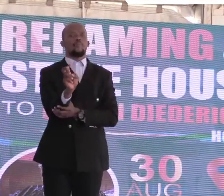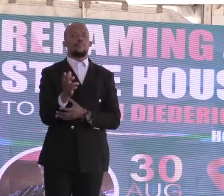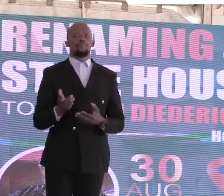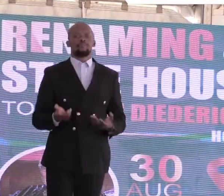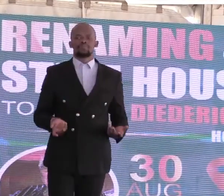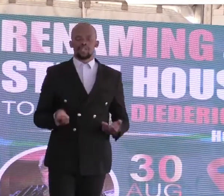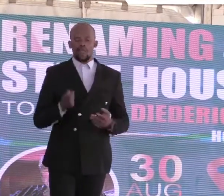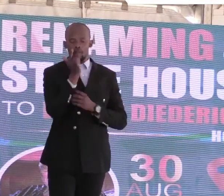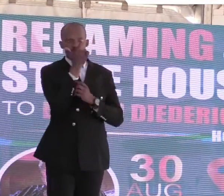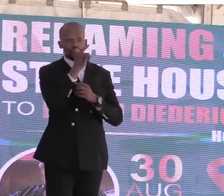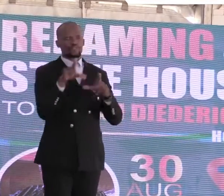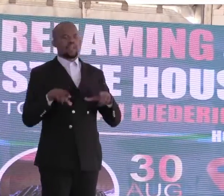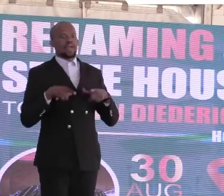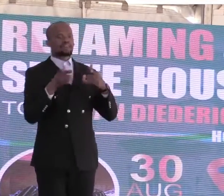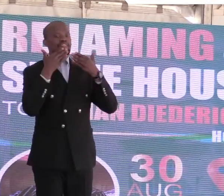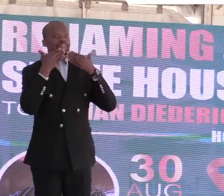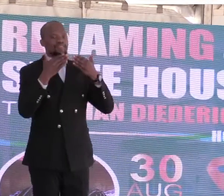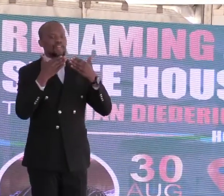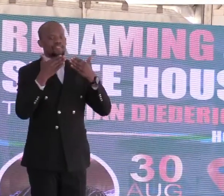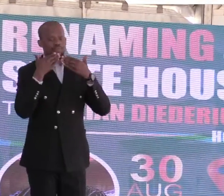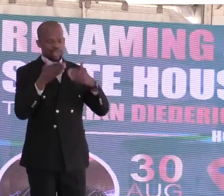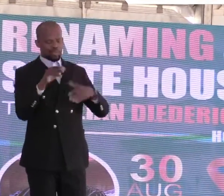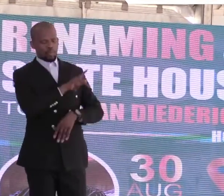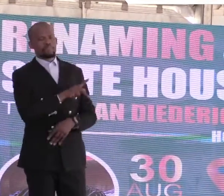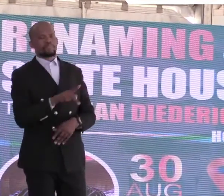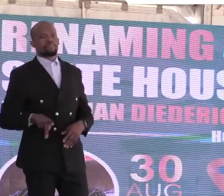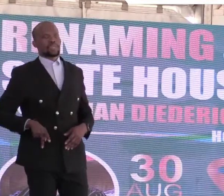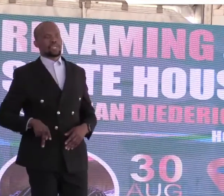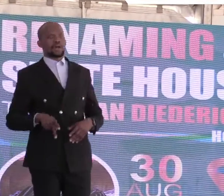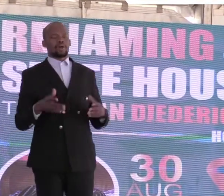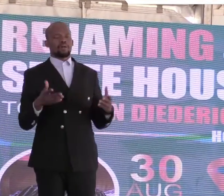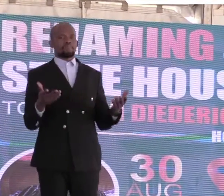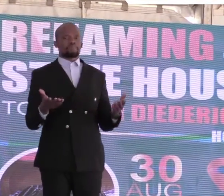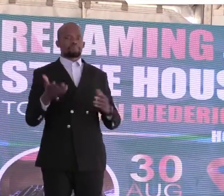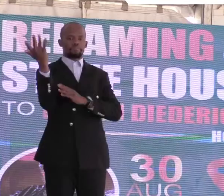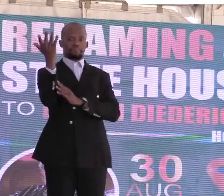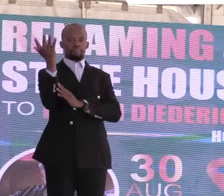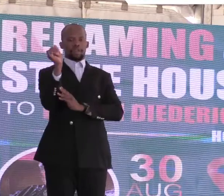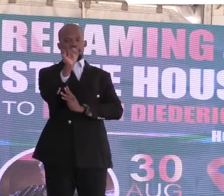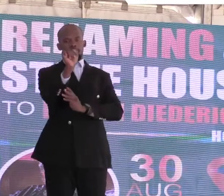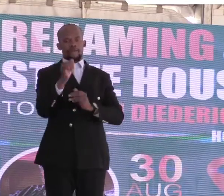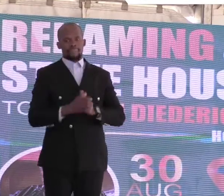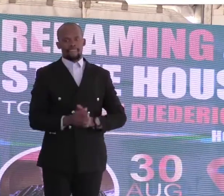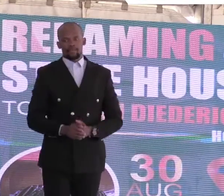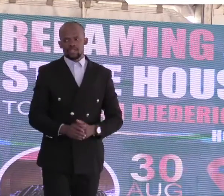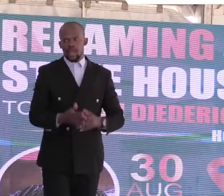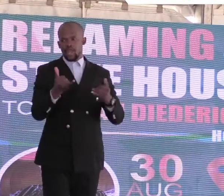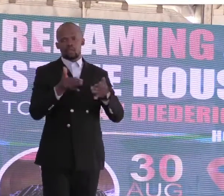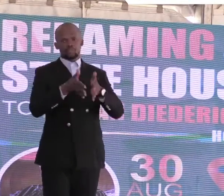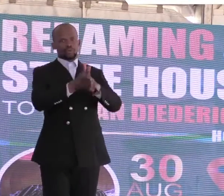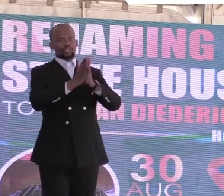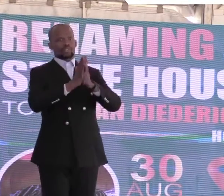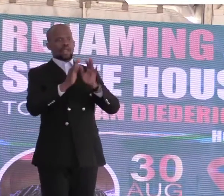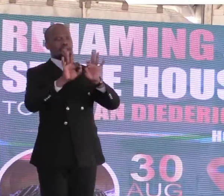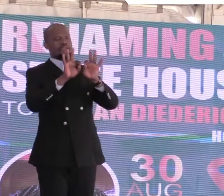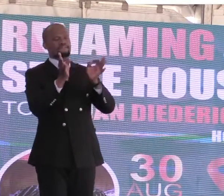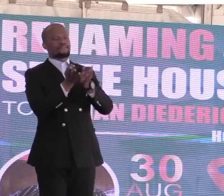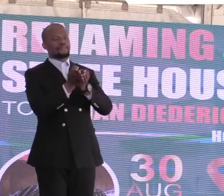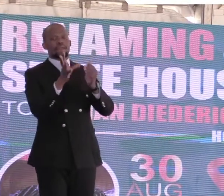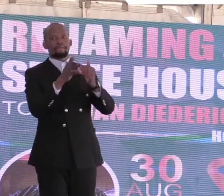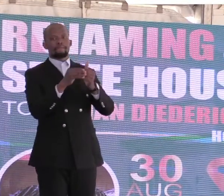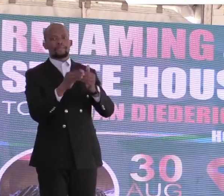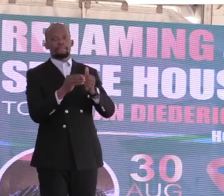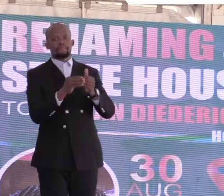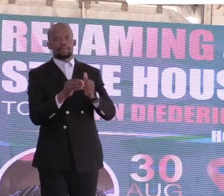very beautiful life. Siyabulela kakhulu, Honorable Premier, ngamazwi akho. We will now request a family member that has